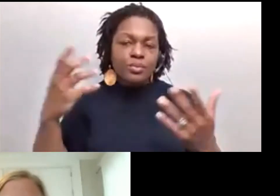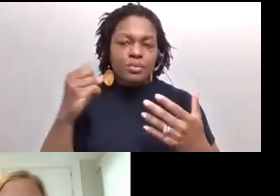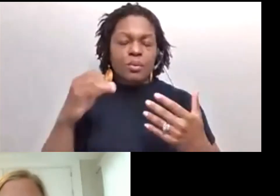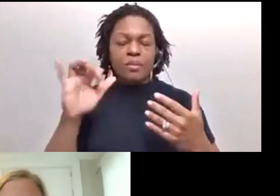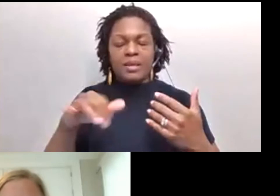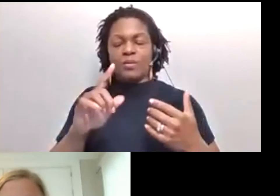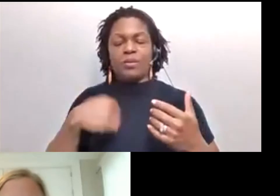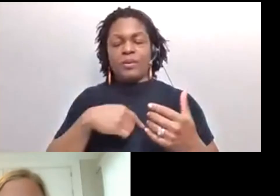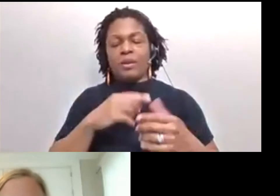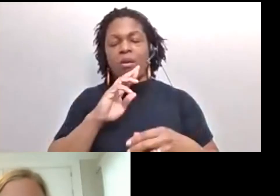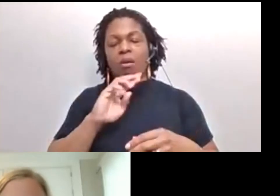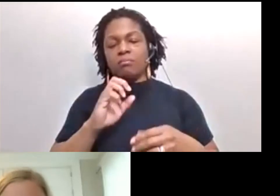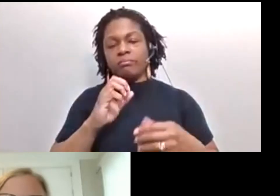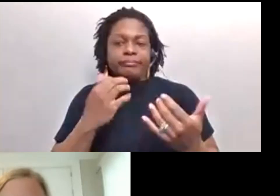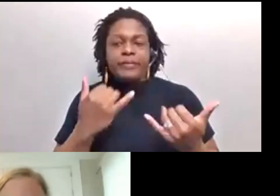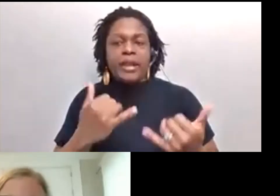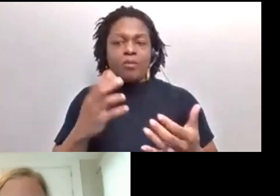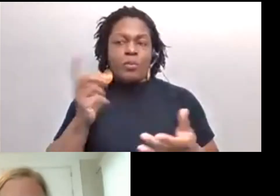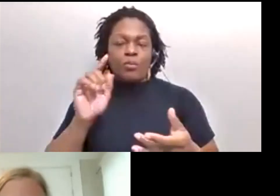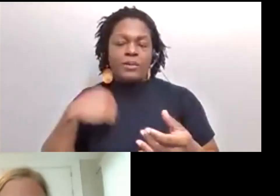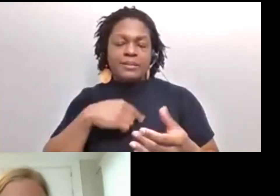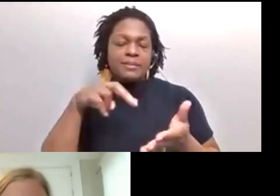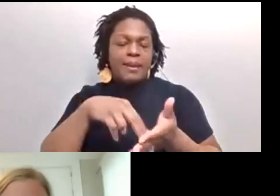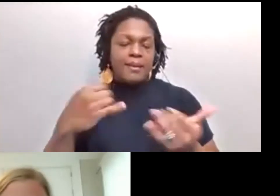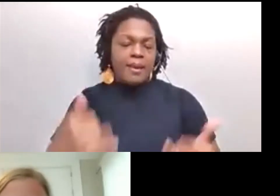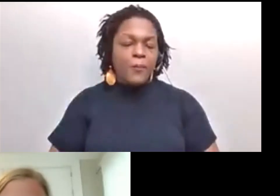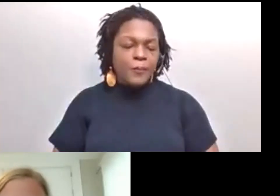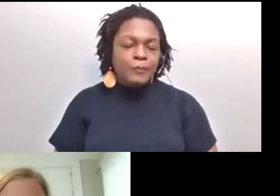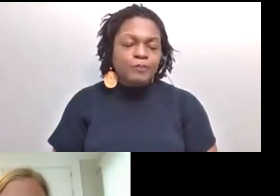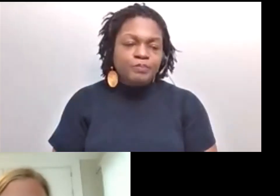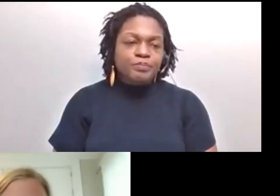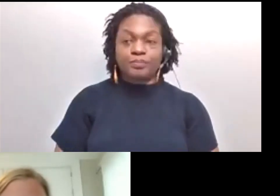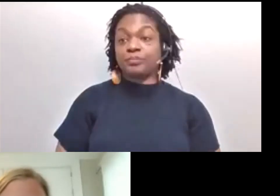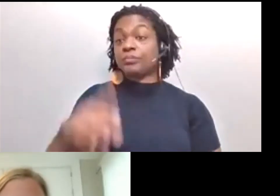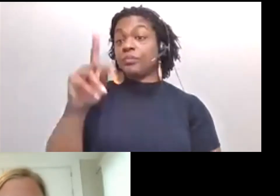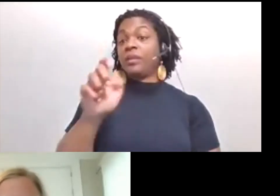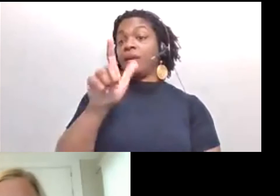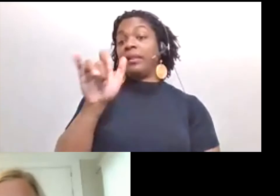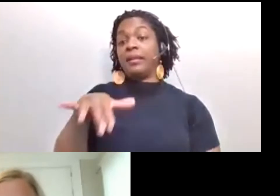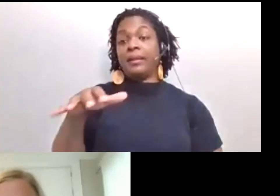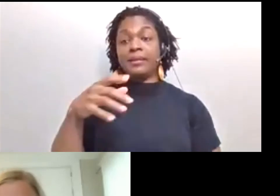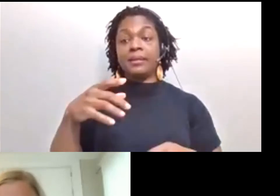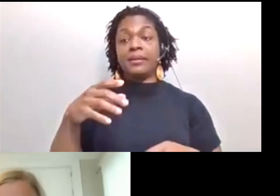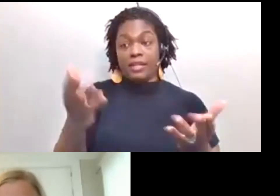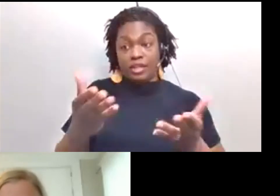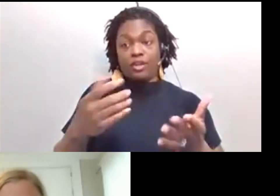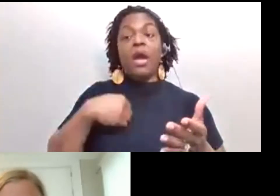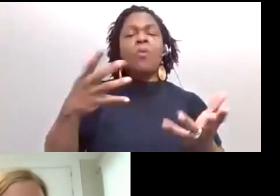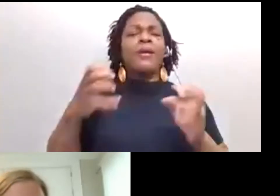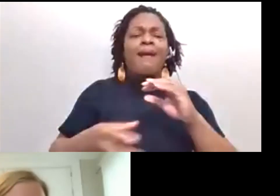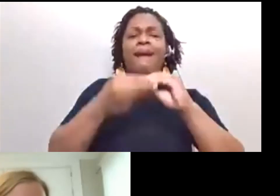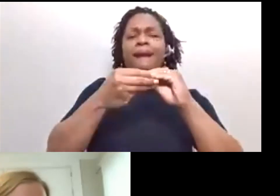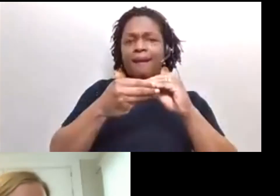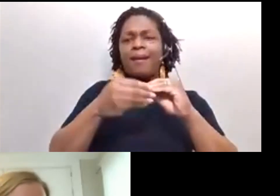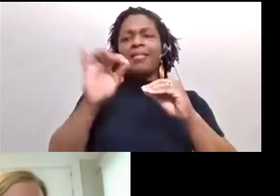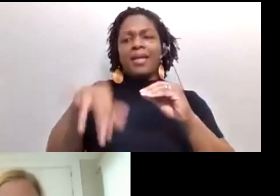Well, thank you, Caroline. Thank you. Hey, this is Kelly. I just wanted to add that that was